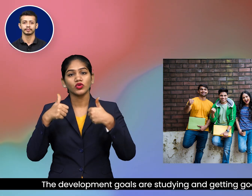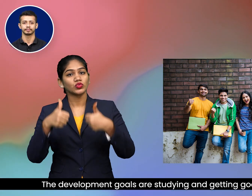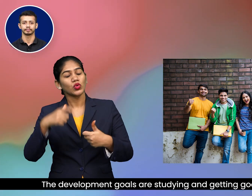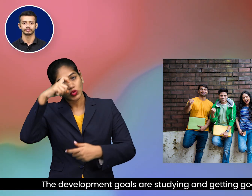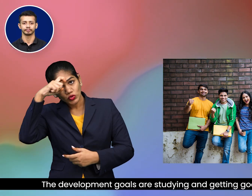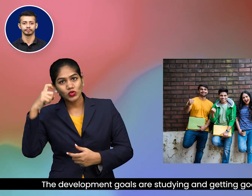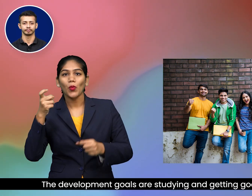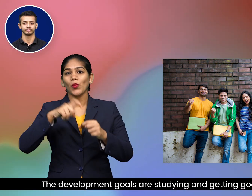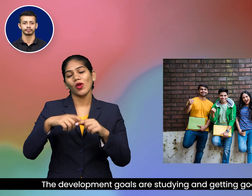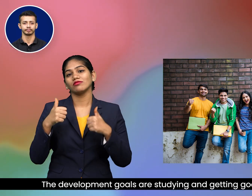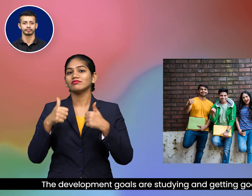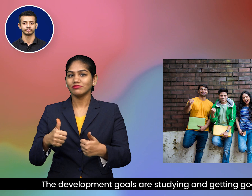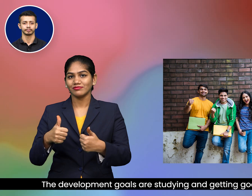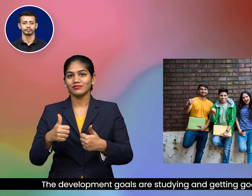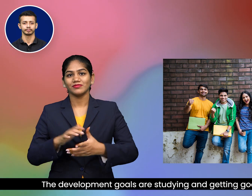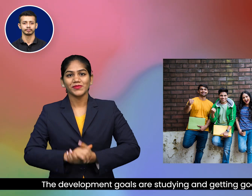employment.